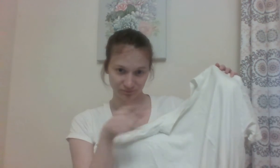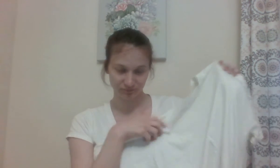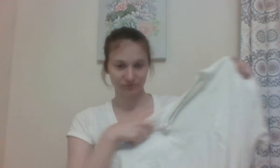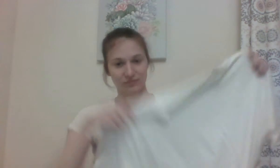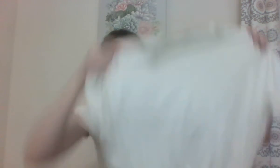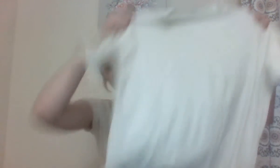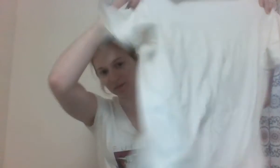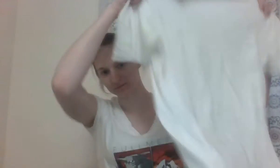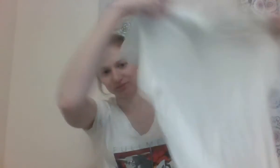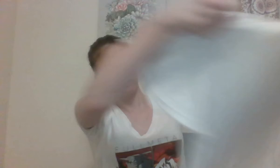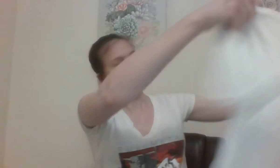All right.